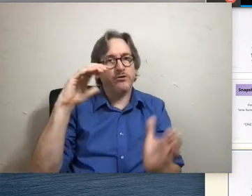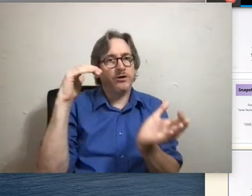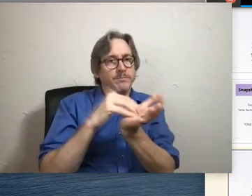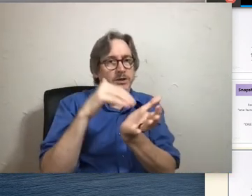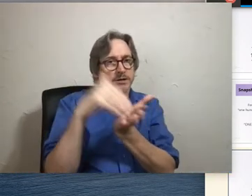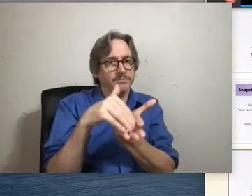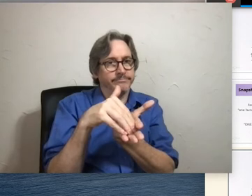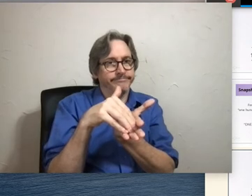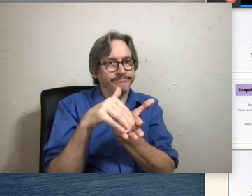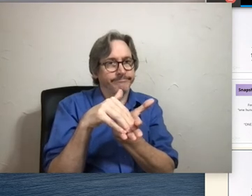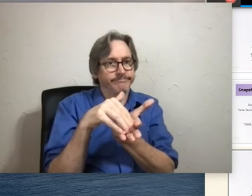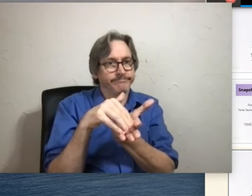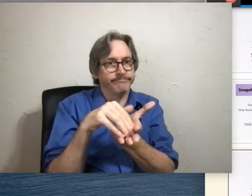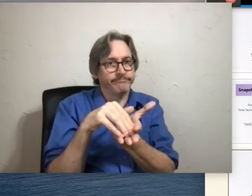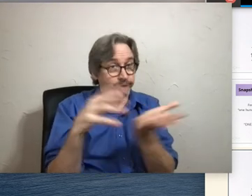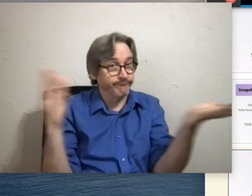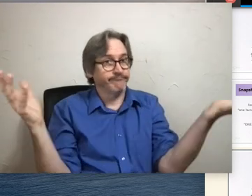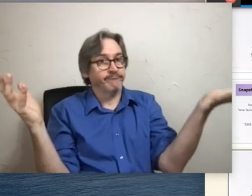100 million.